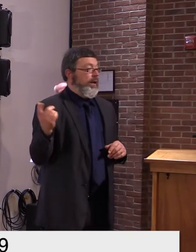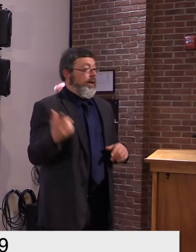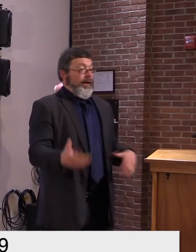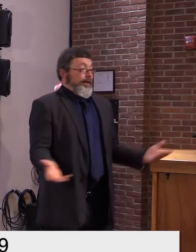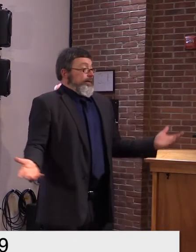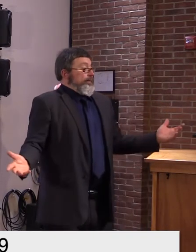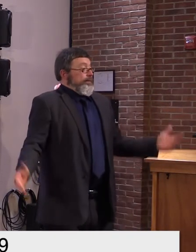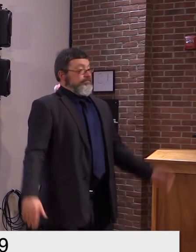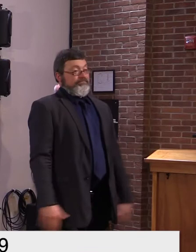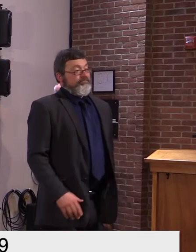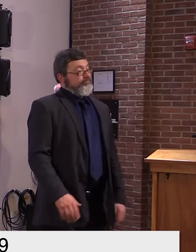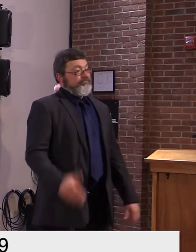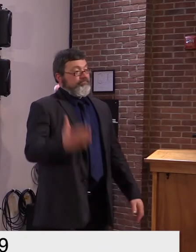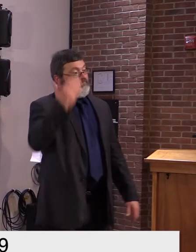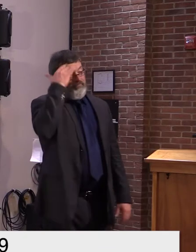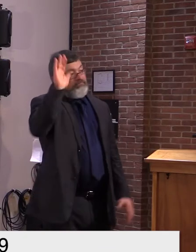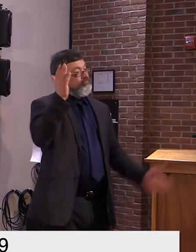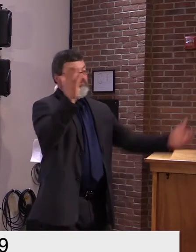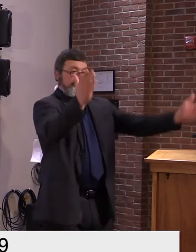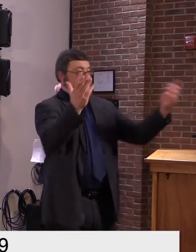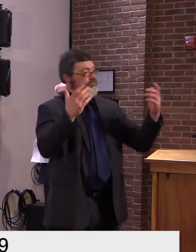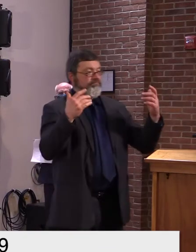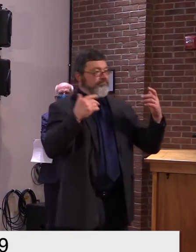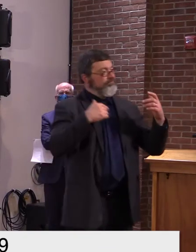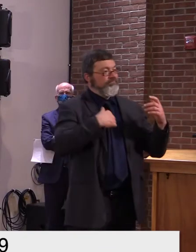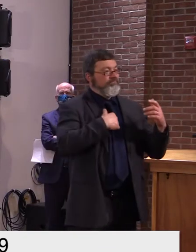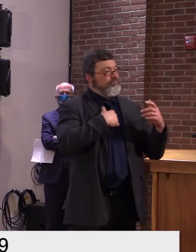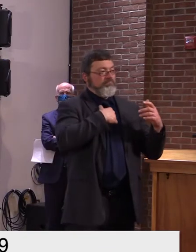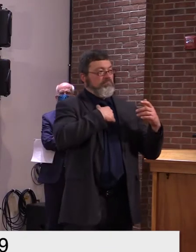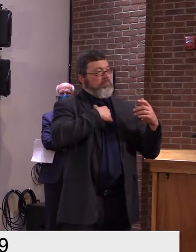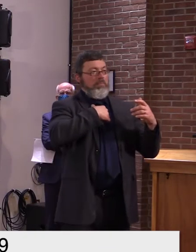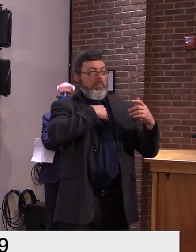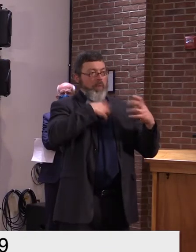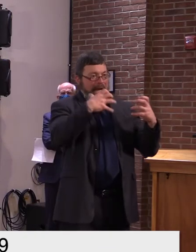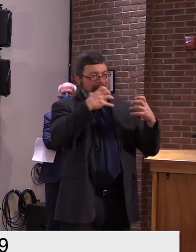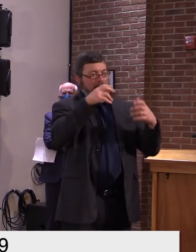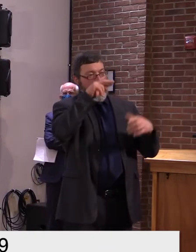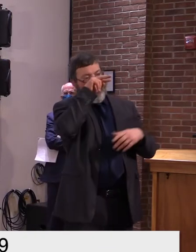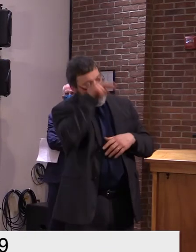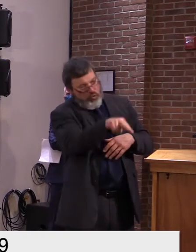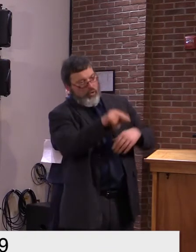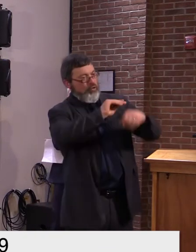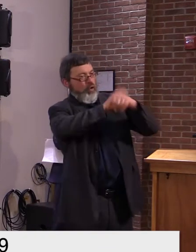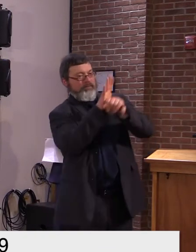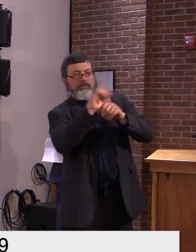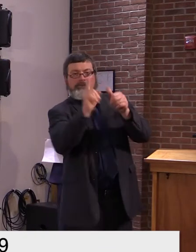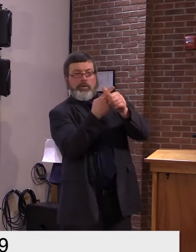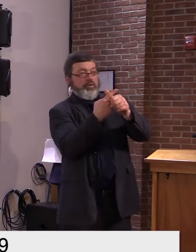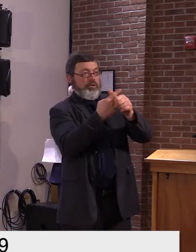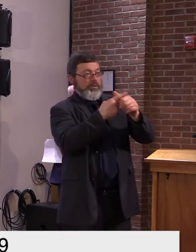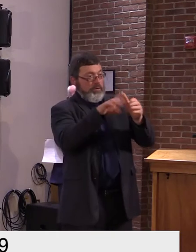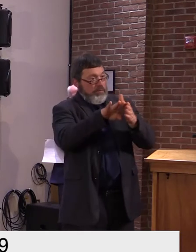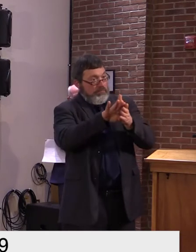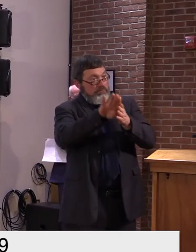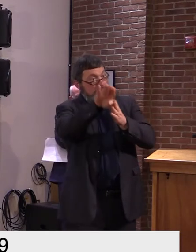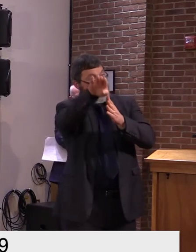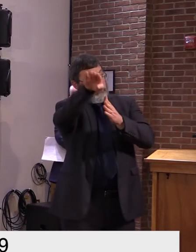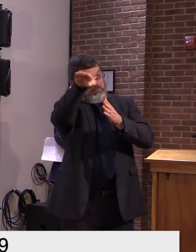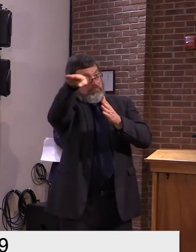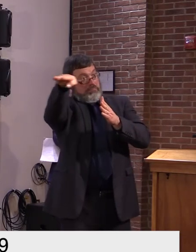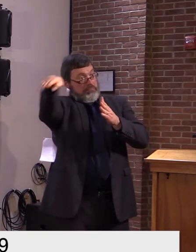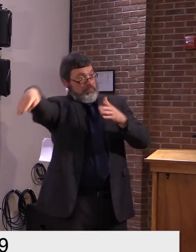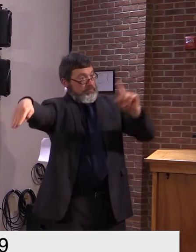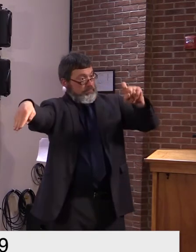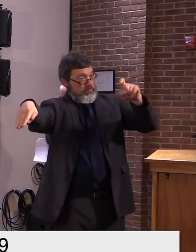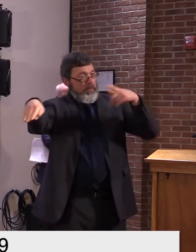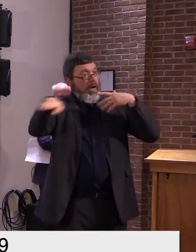that that we're not going in the other direction. If we can continue to see the case levels sustain the